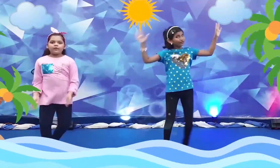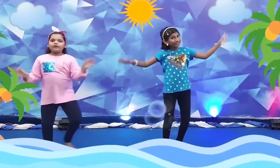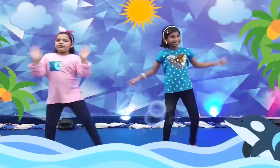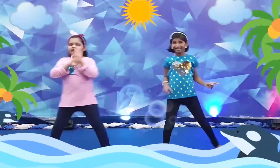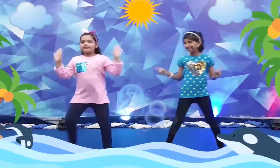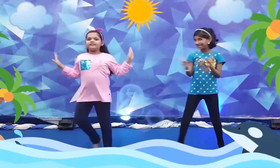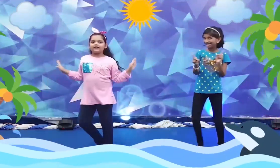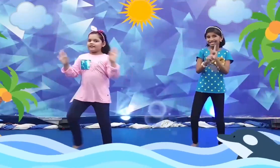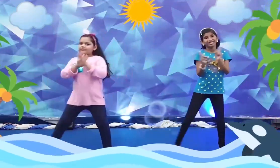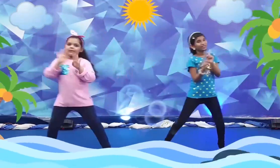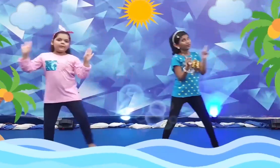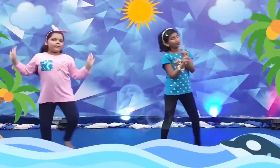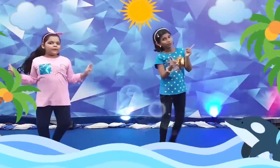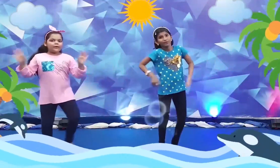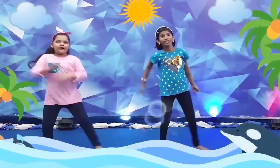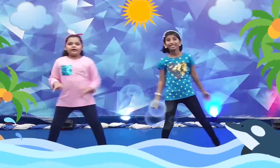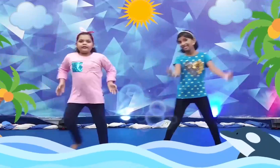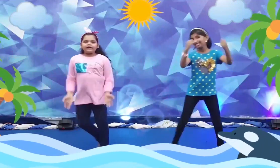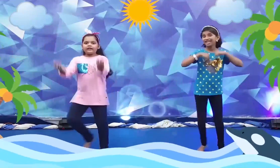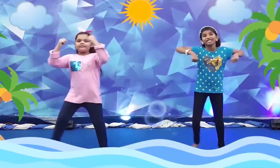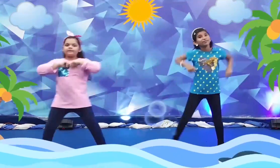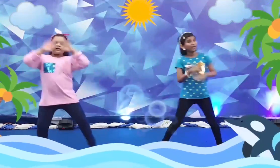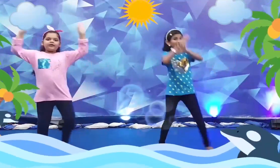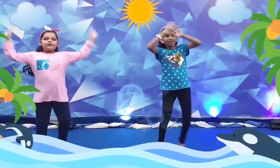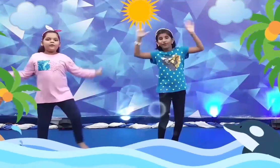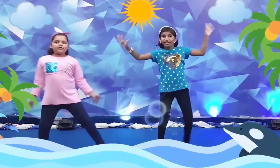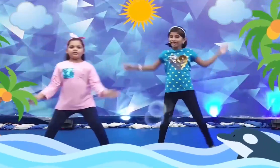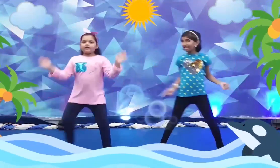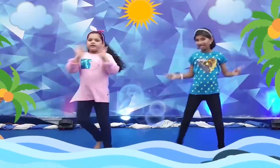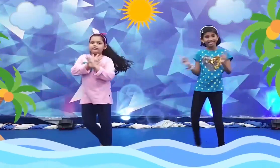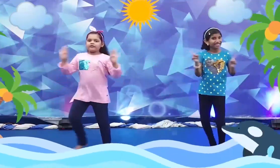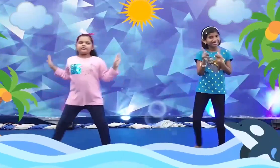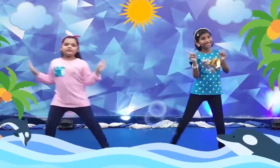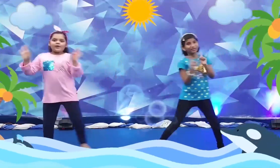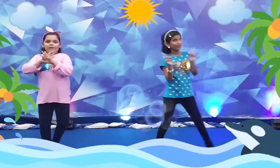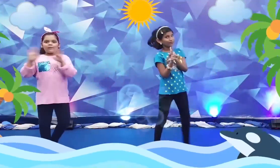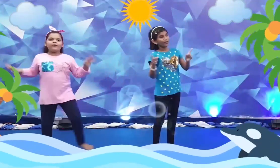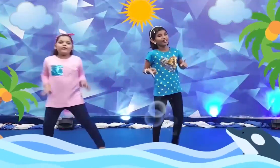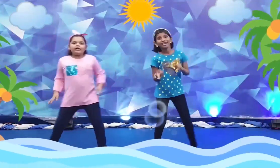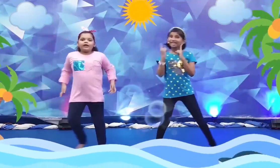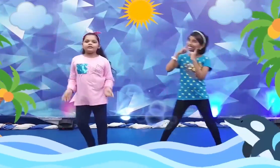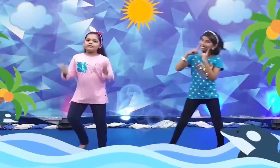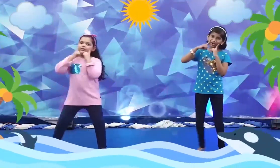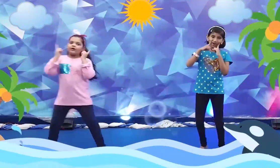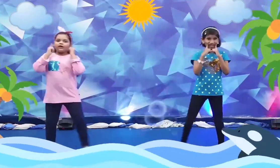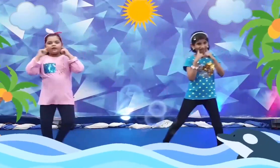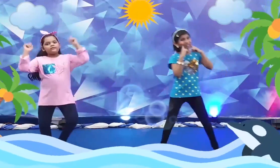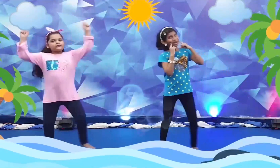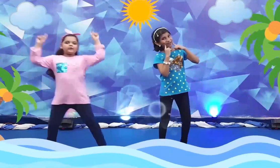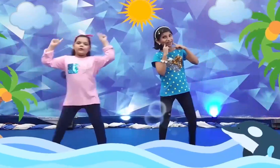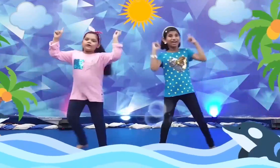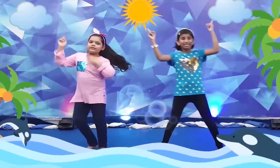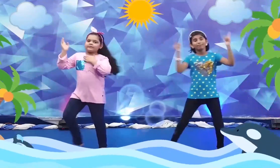me living water and I thirst no more. He gives me living water and I thirst no more. And the